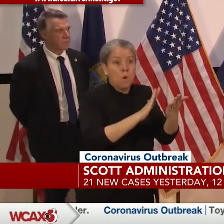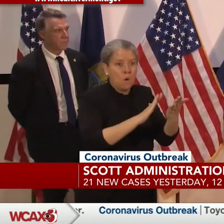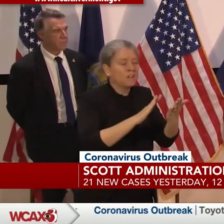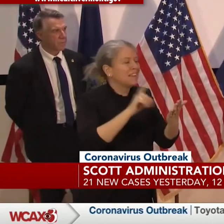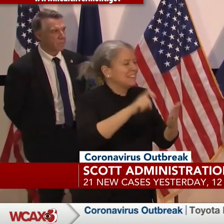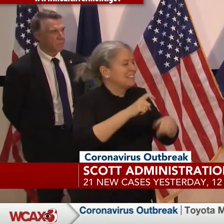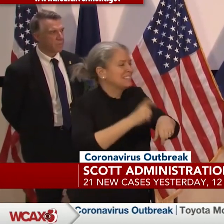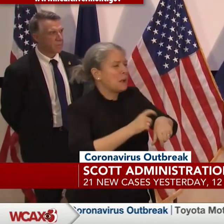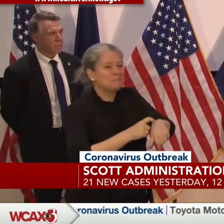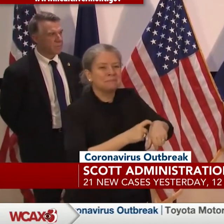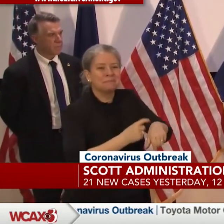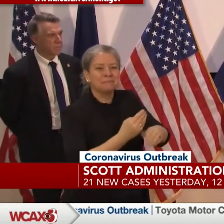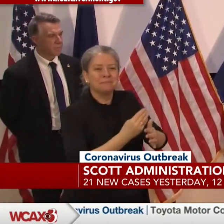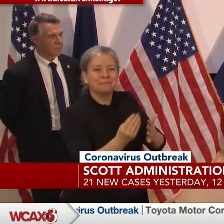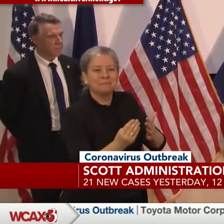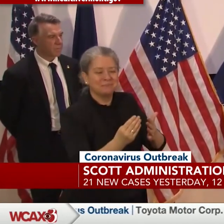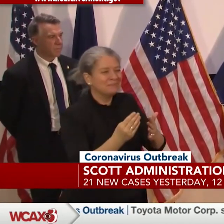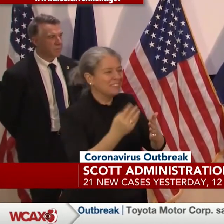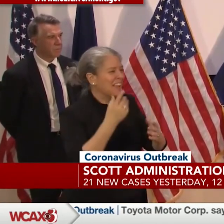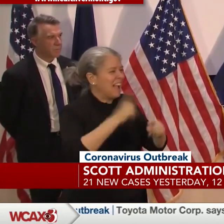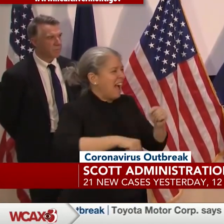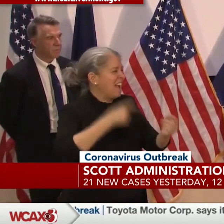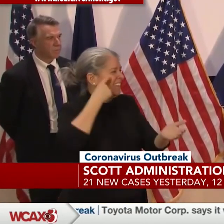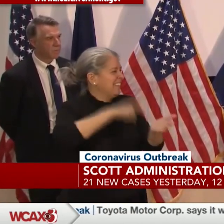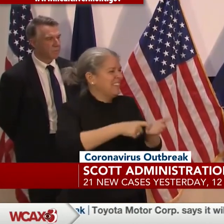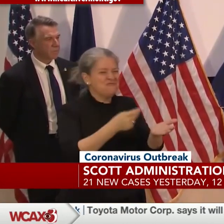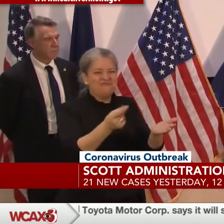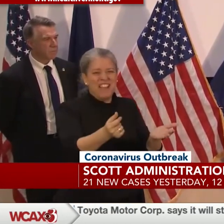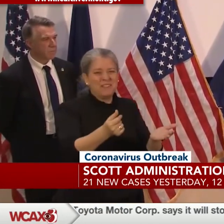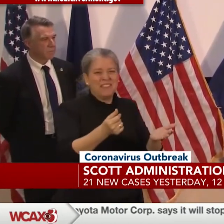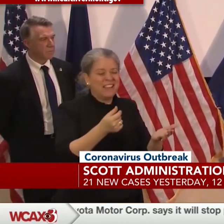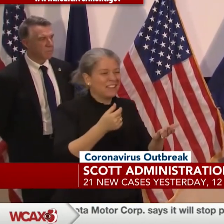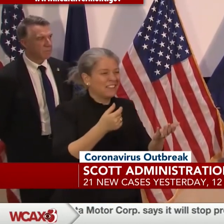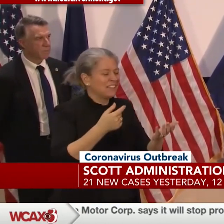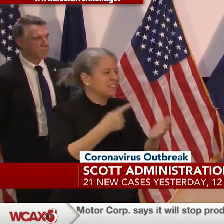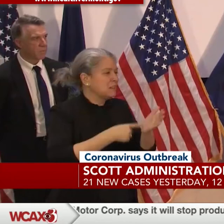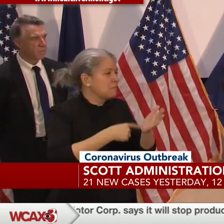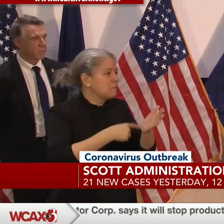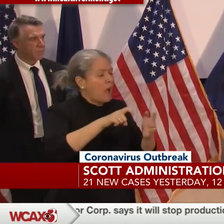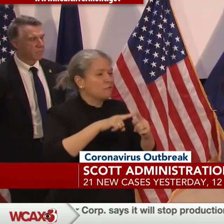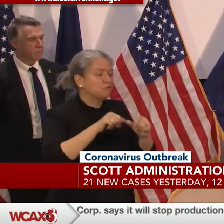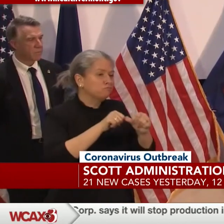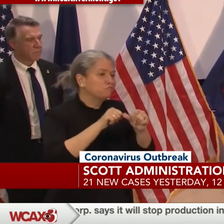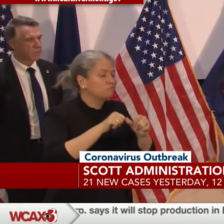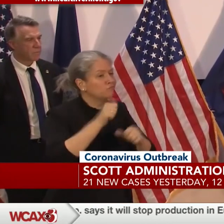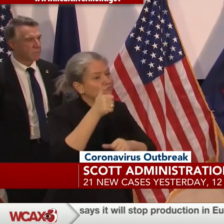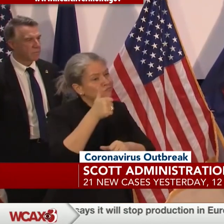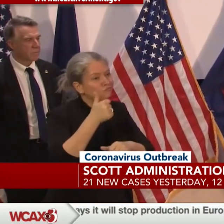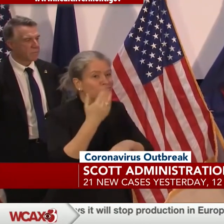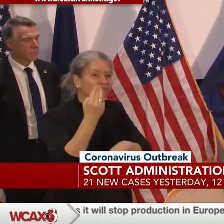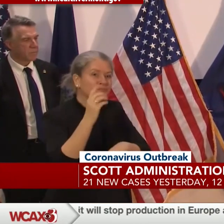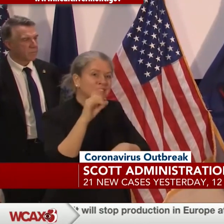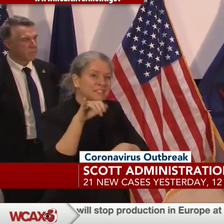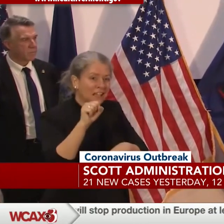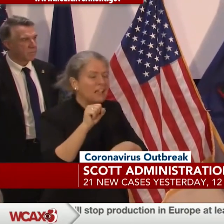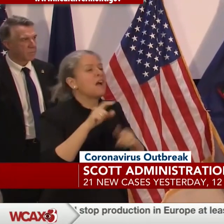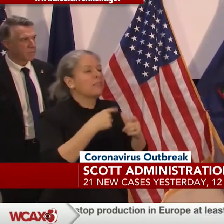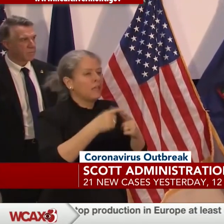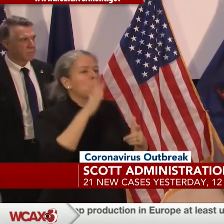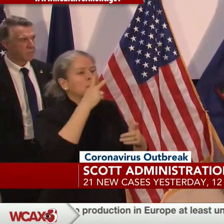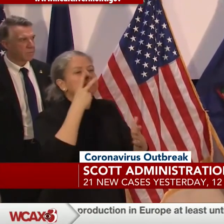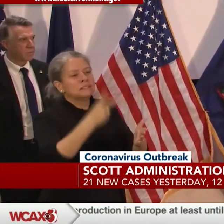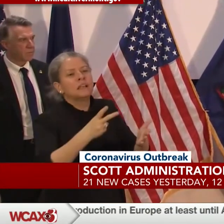to maintain at least a 10, 14, or longer day period of time to see the